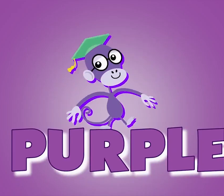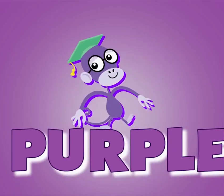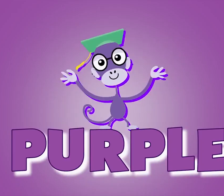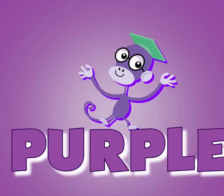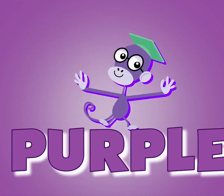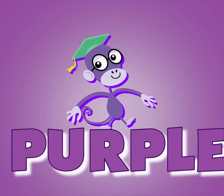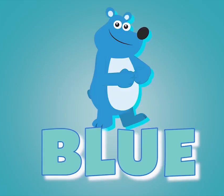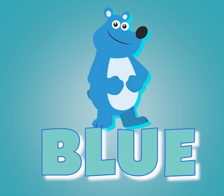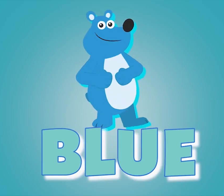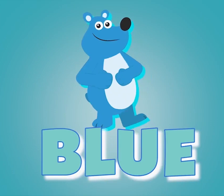and blue.